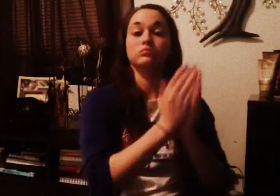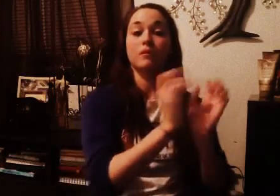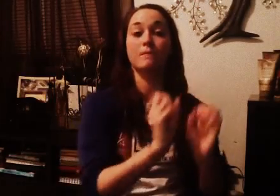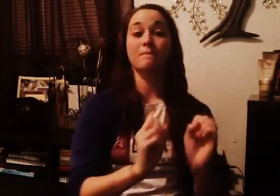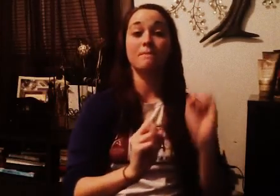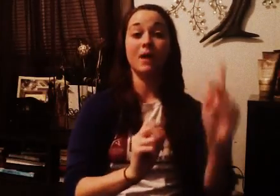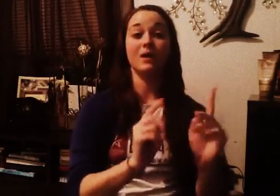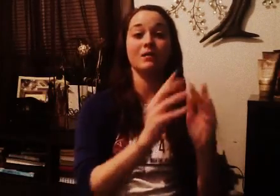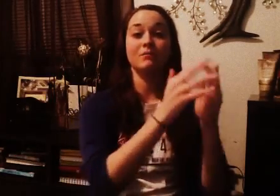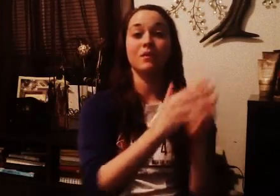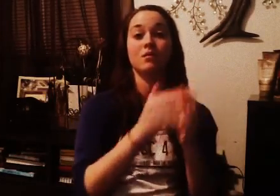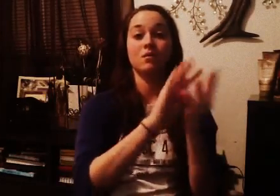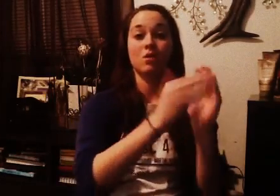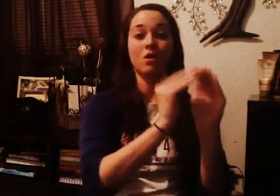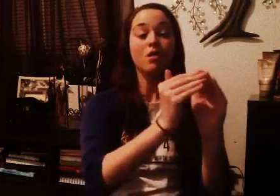profit.